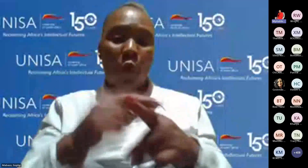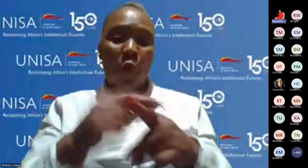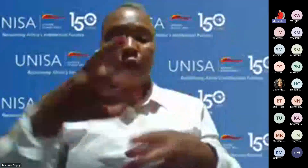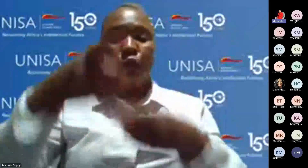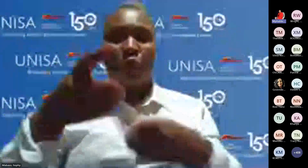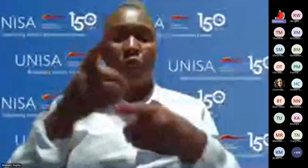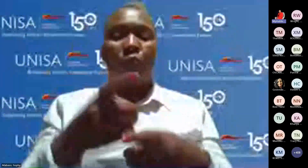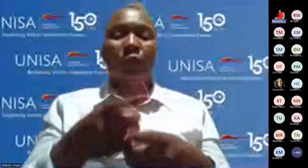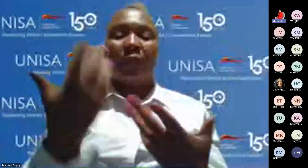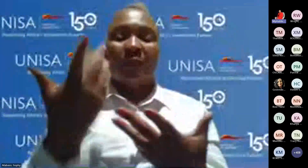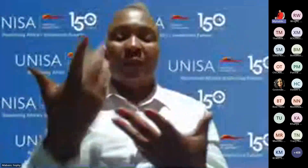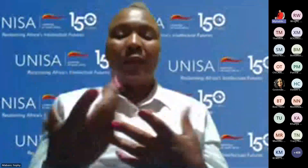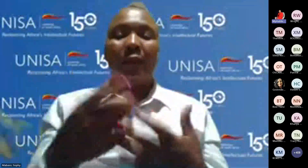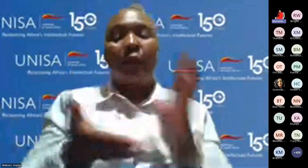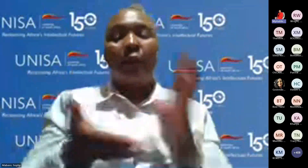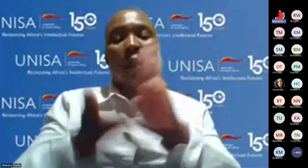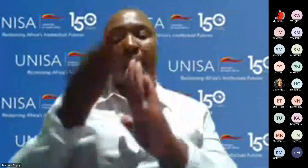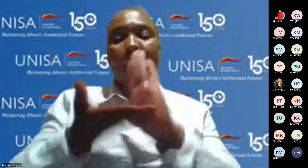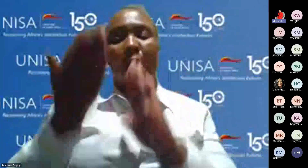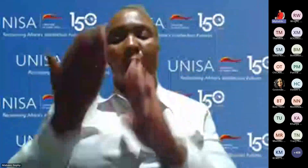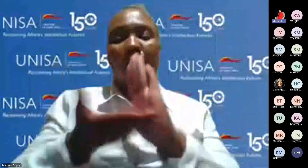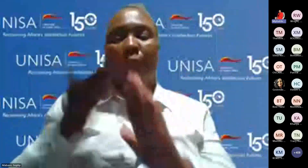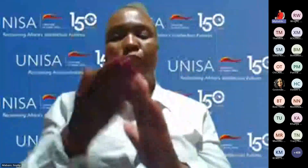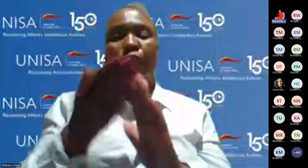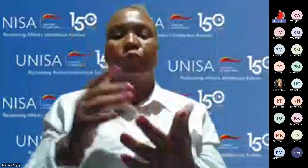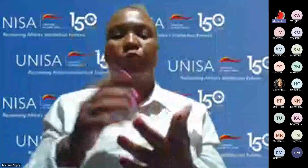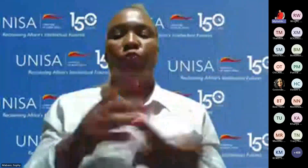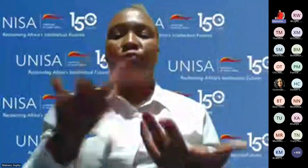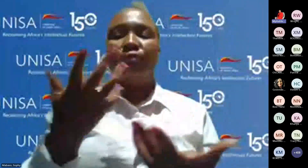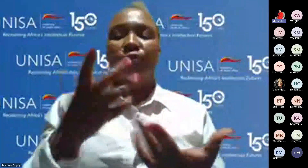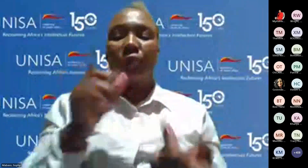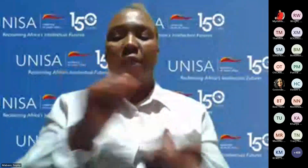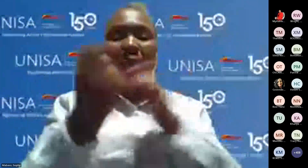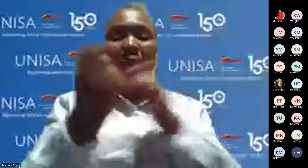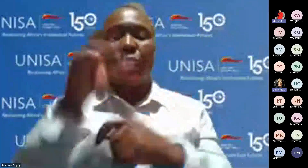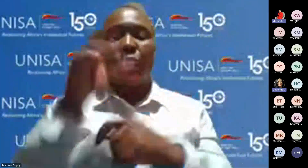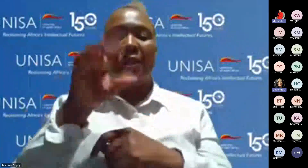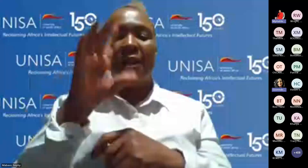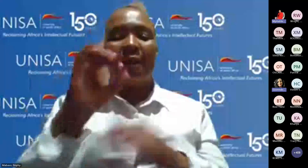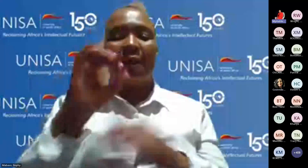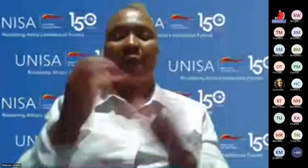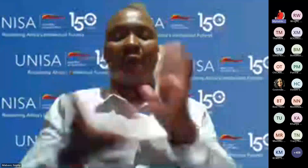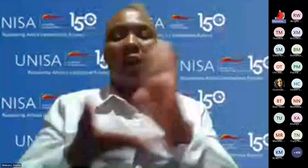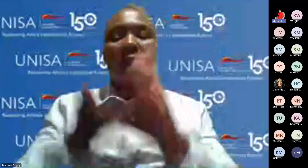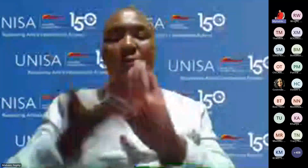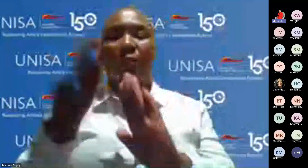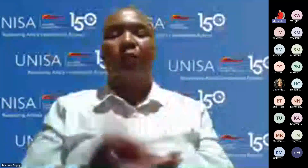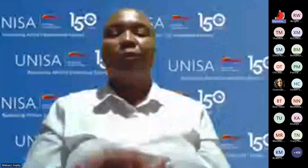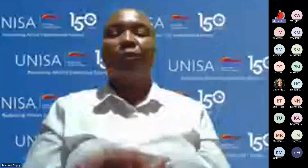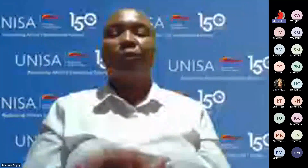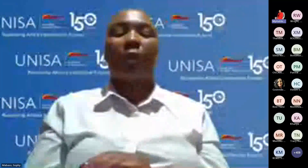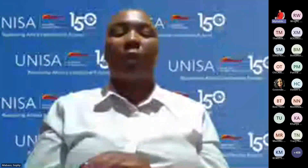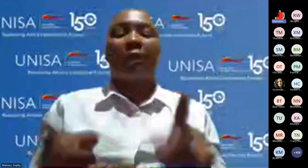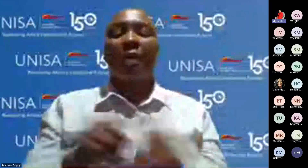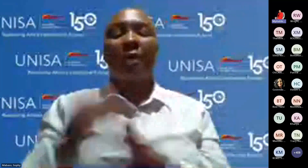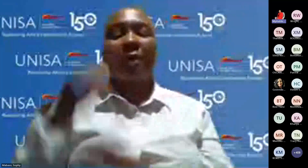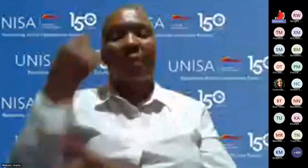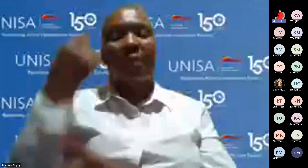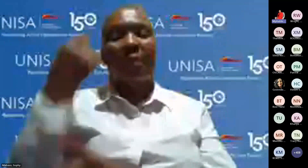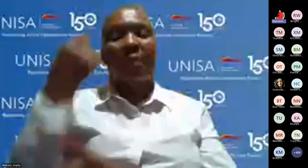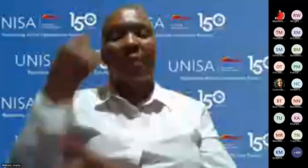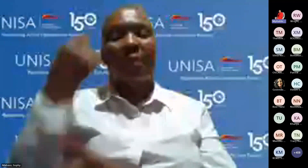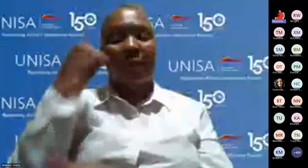you upload to the My Exams. So if you think of it like that,